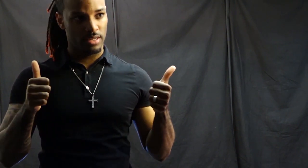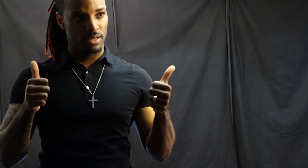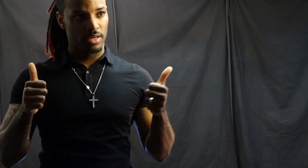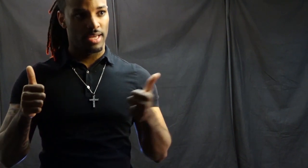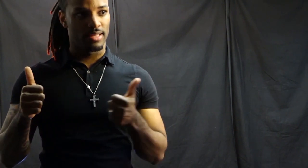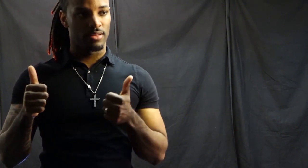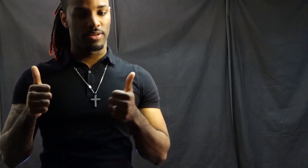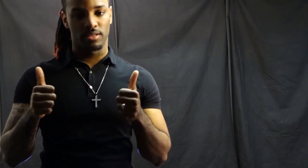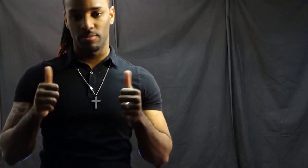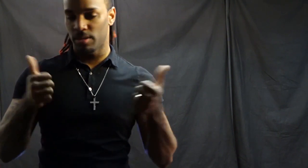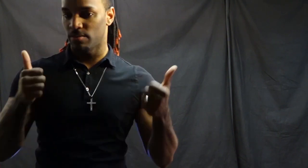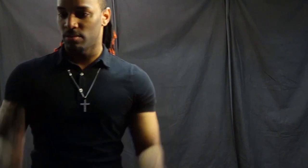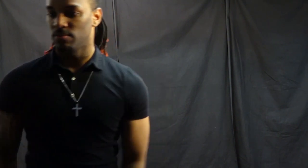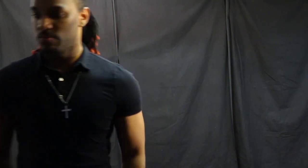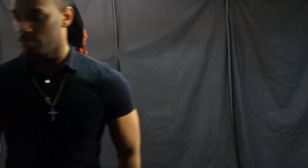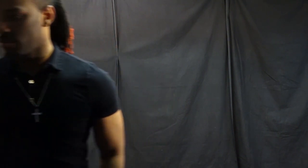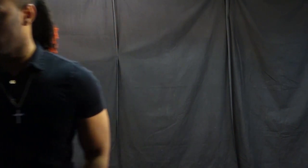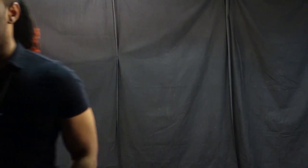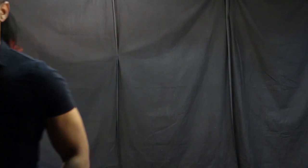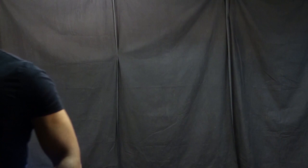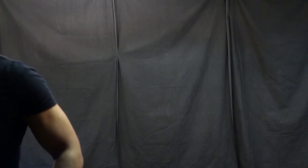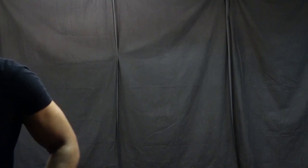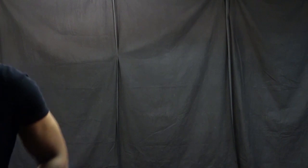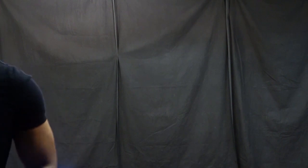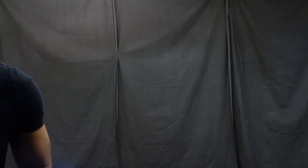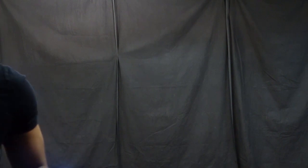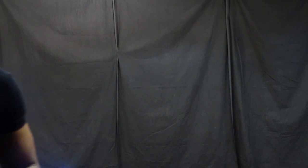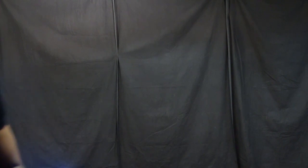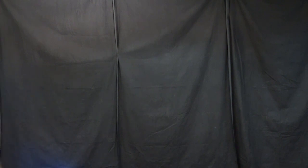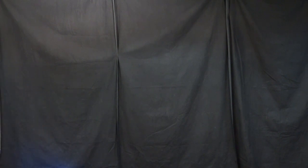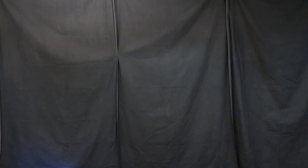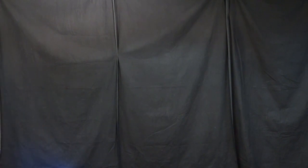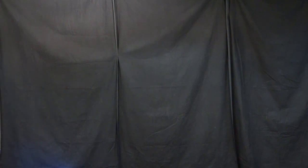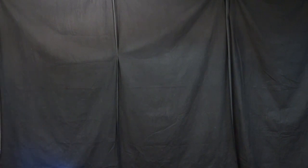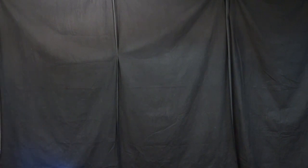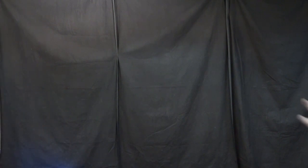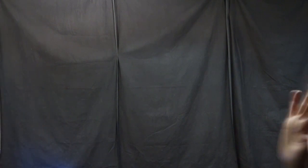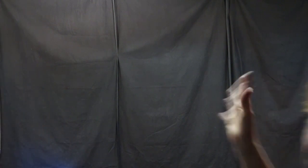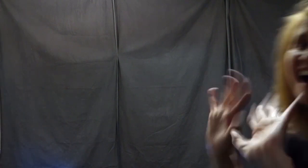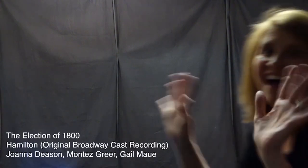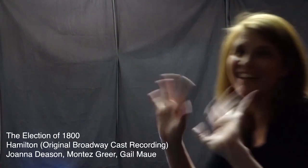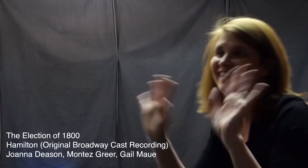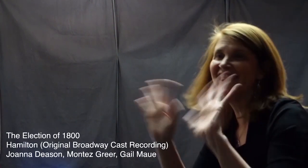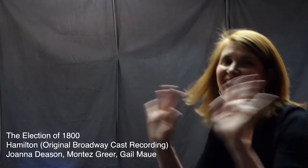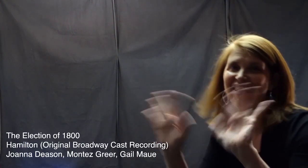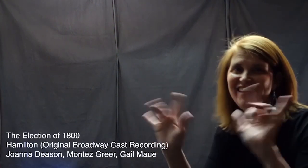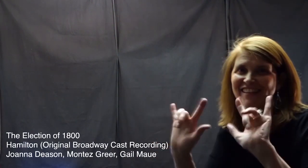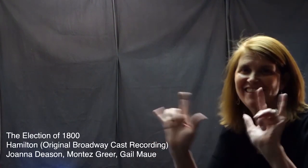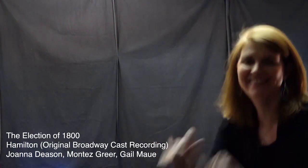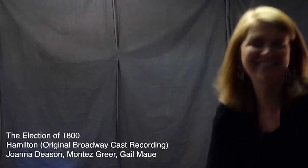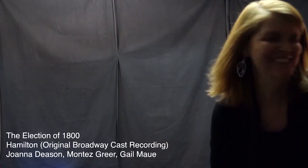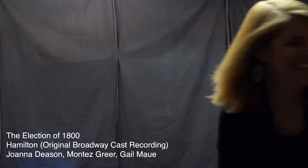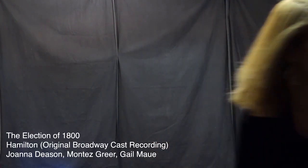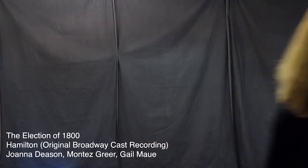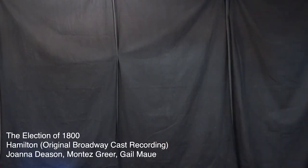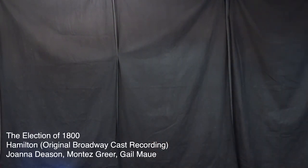it? Mhm. And then the rest of them, yeah. Then we all do the rest. Awesome. Okay, We'll try cool. to write that. Oh, thank you Sweet. so much, guys. Yes. Thank you. Thank you. All